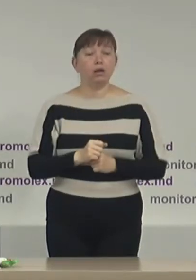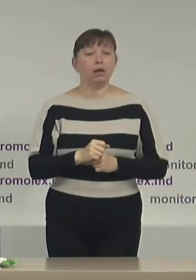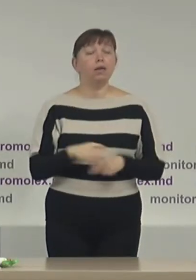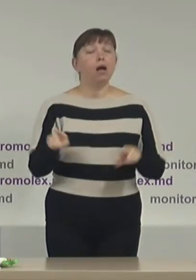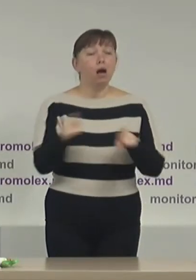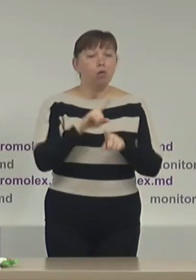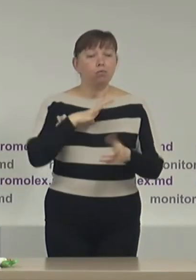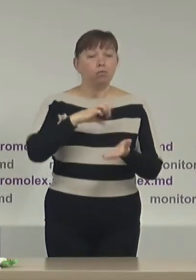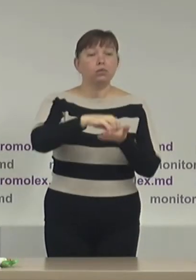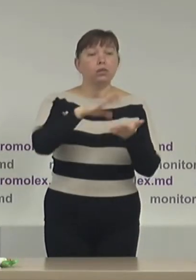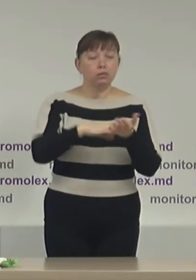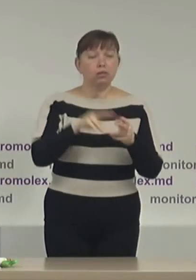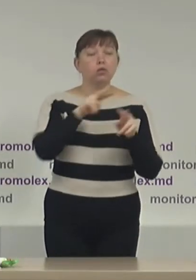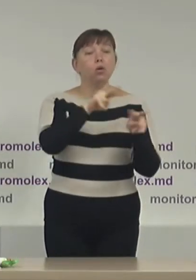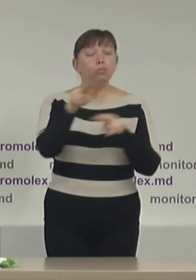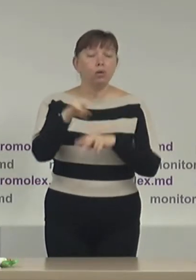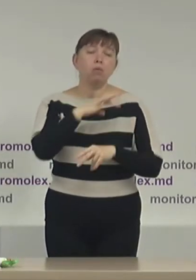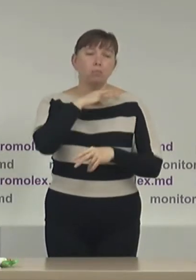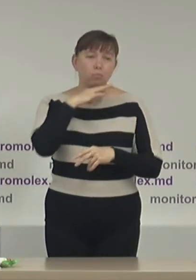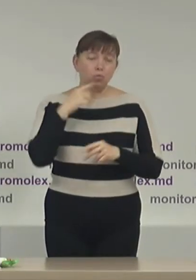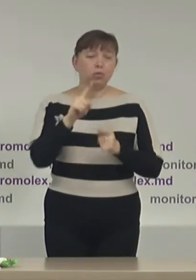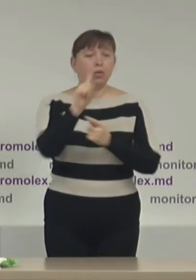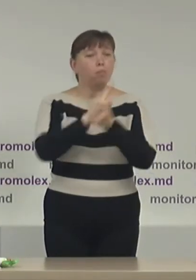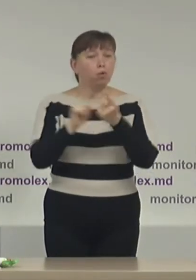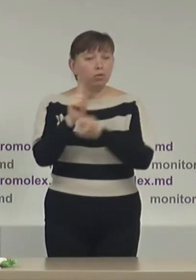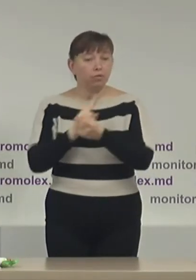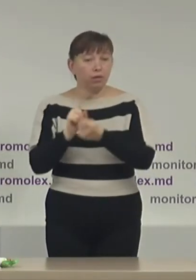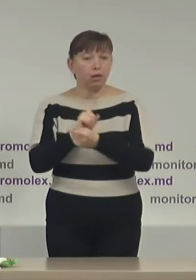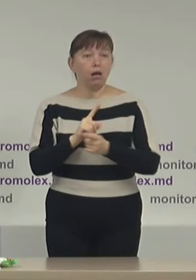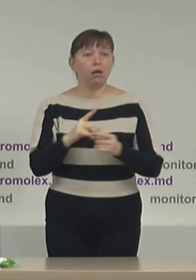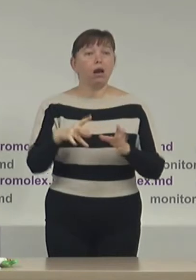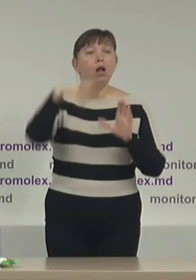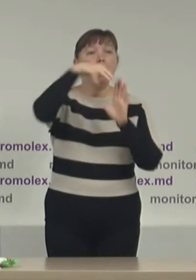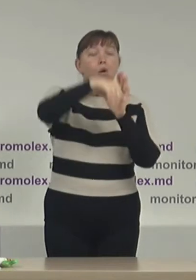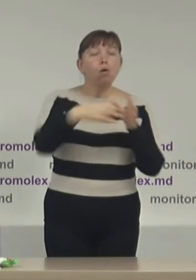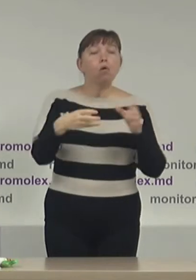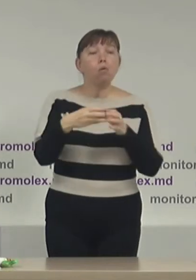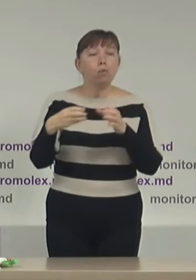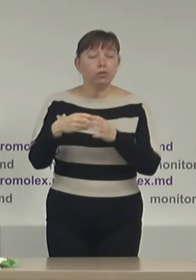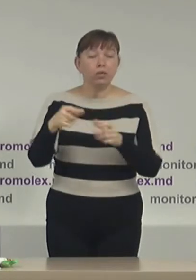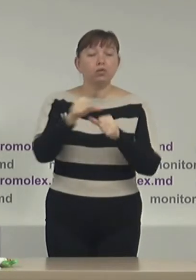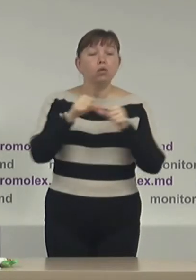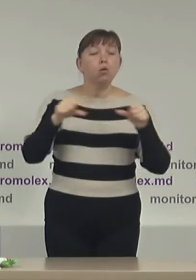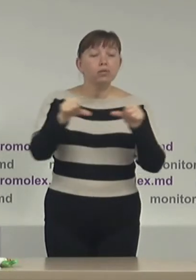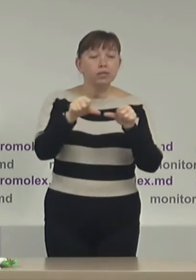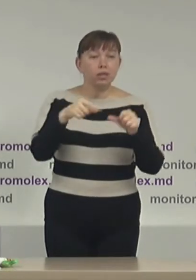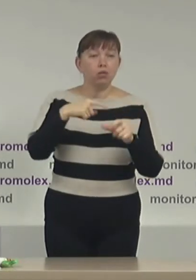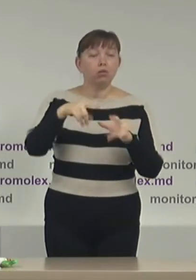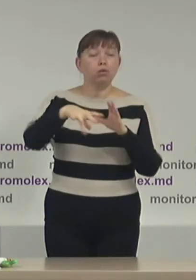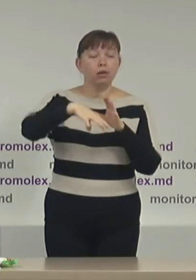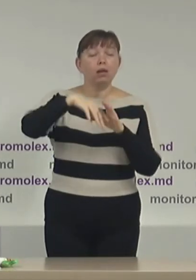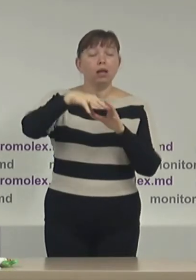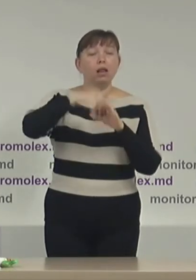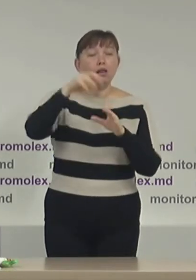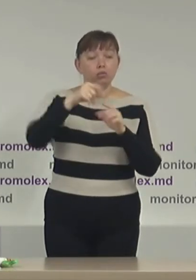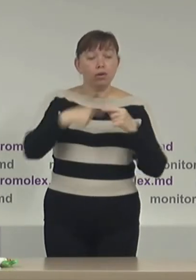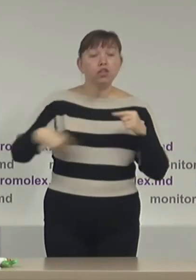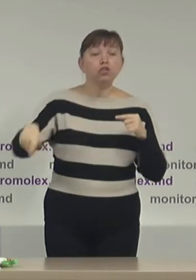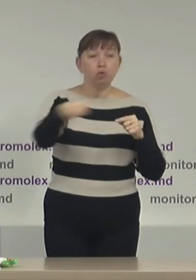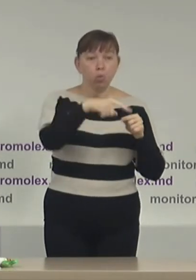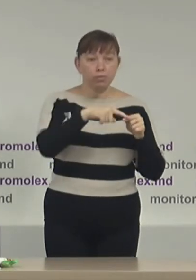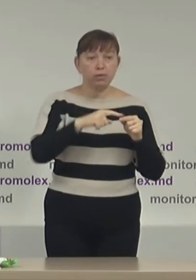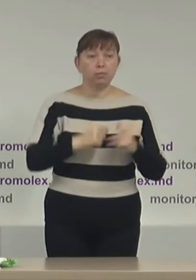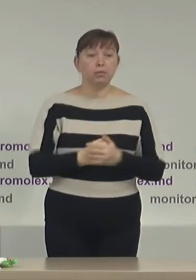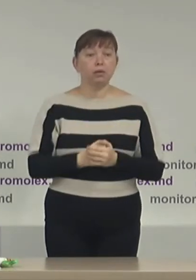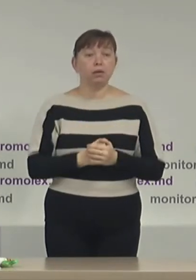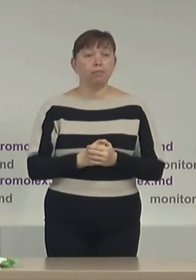accredited. The observers found a number of changes in the